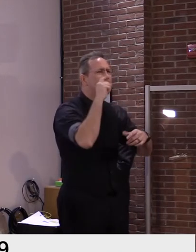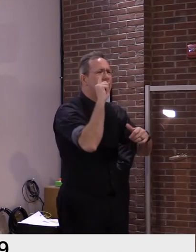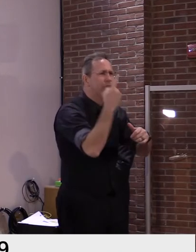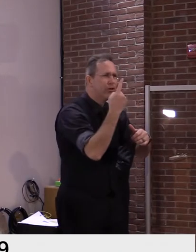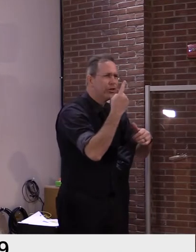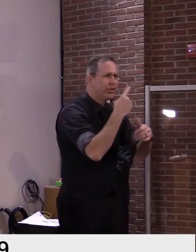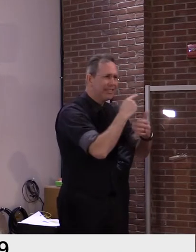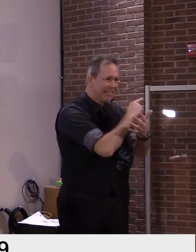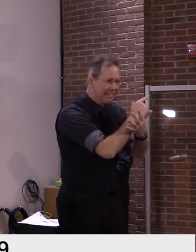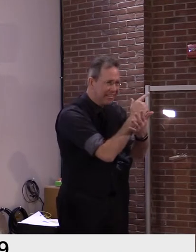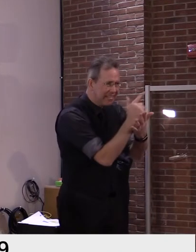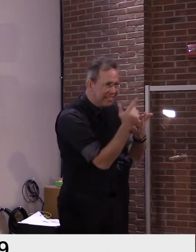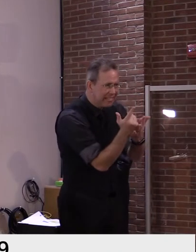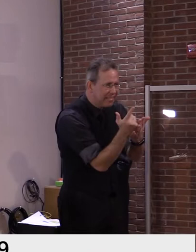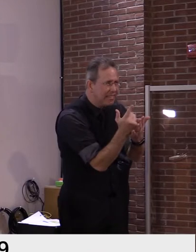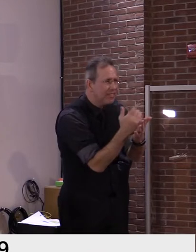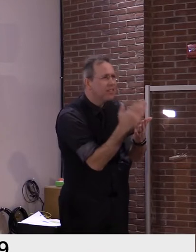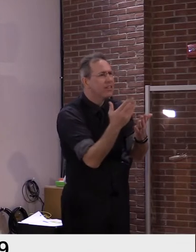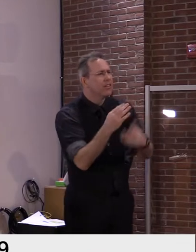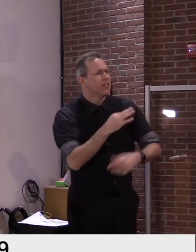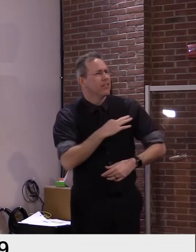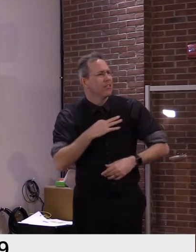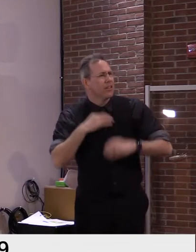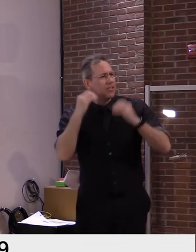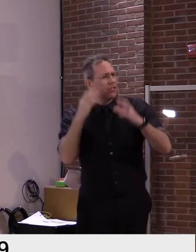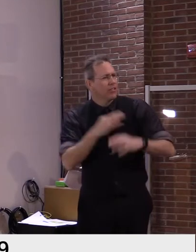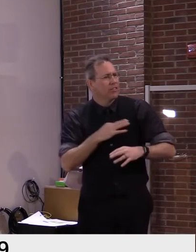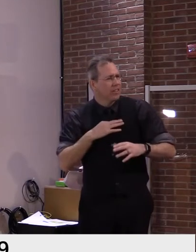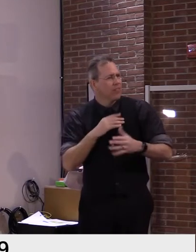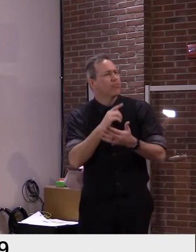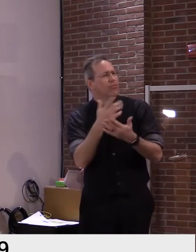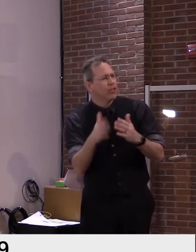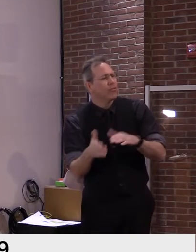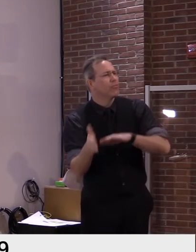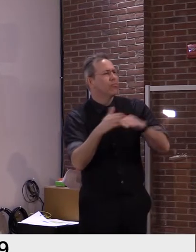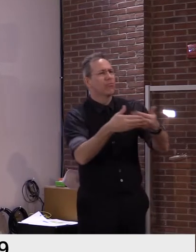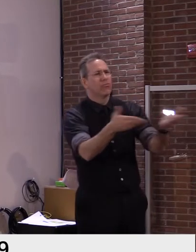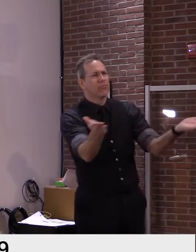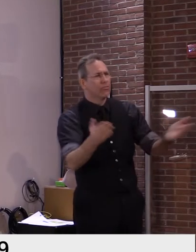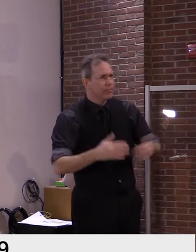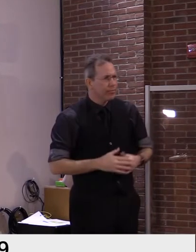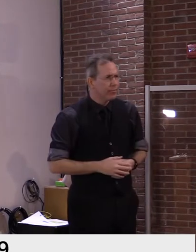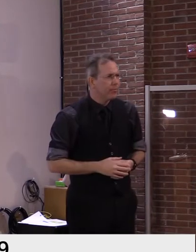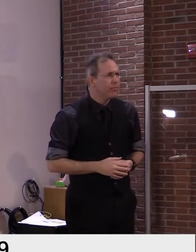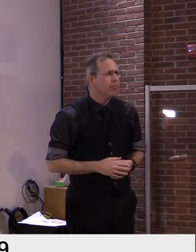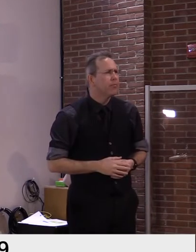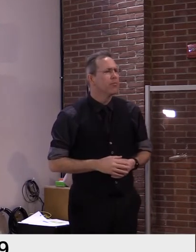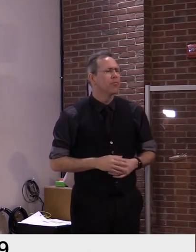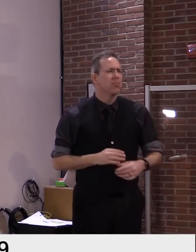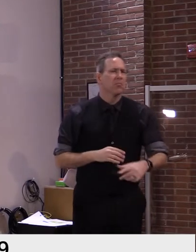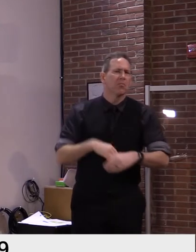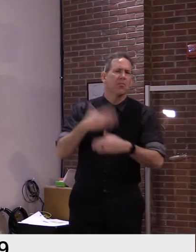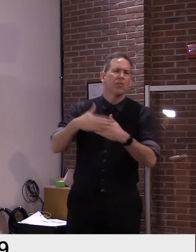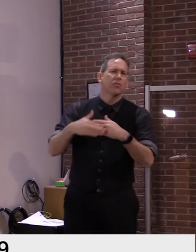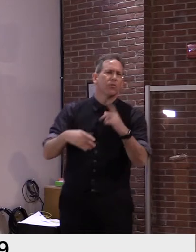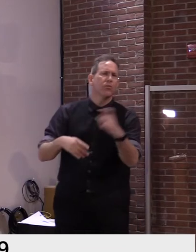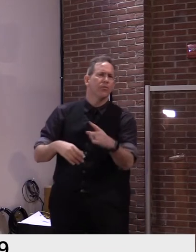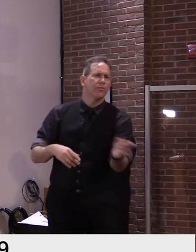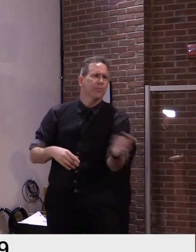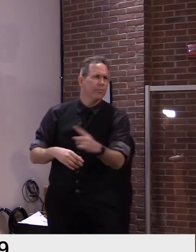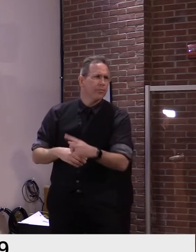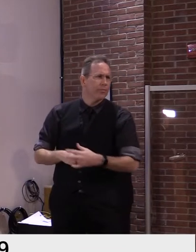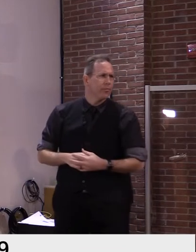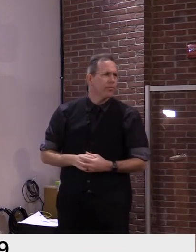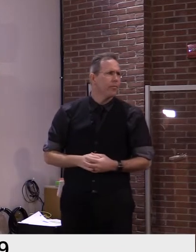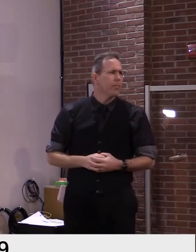I've heard concerns from members of the public that, you know, for one thing, for one person I talked to yesterday, they're 64 years old.